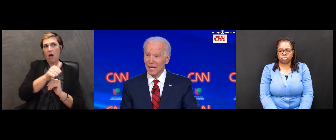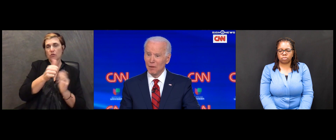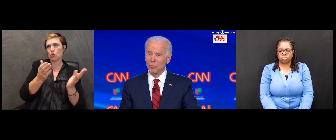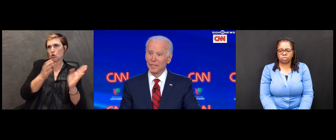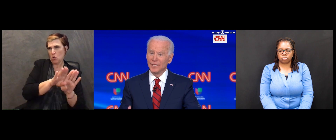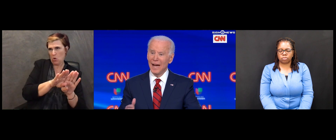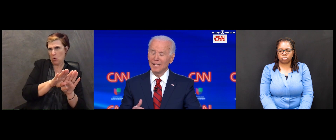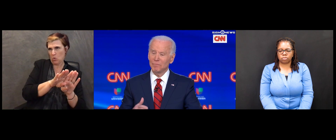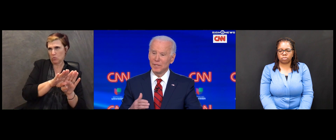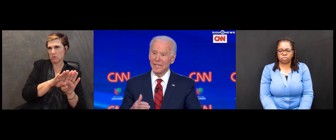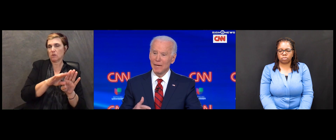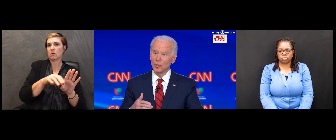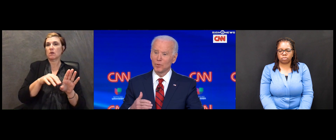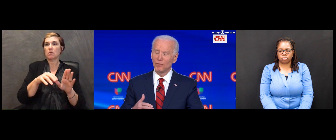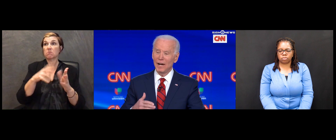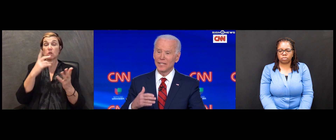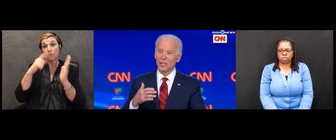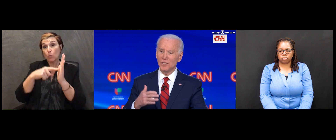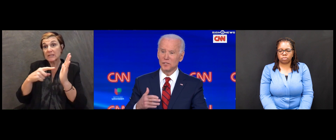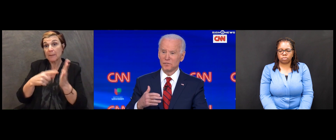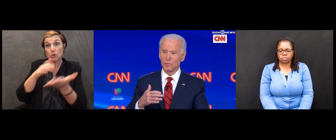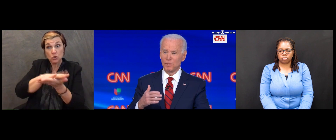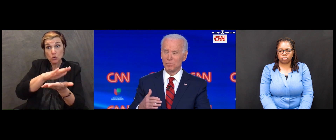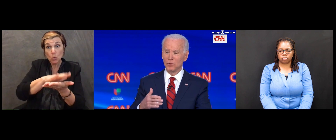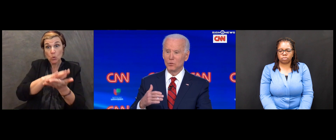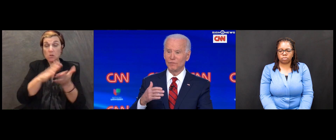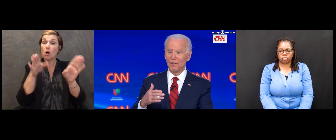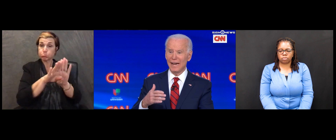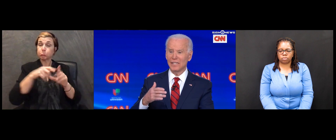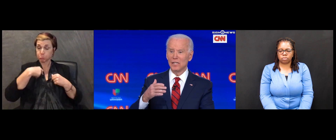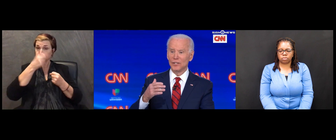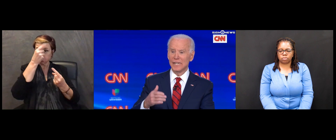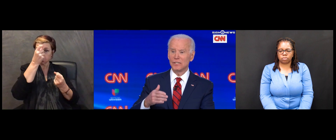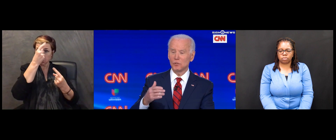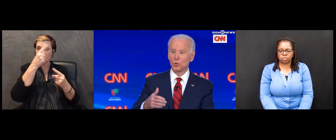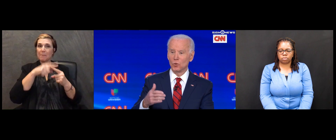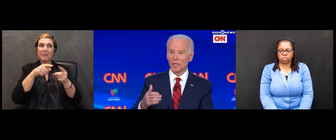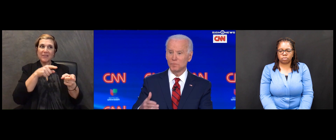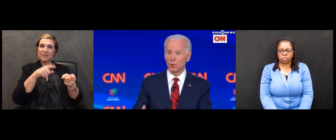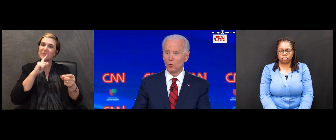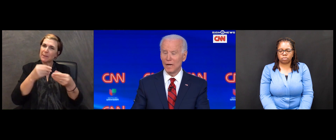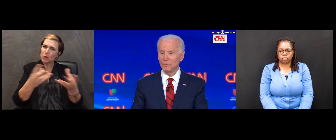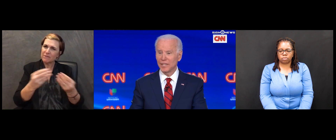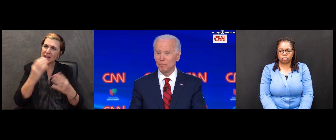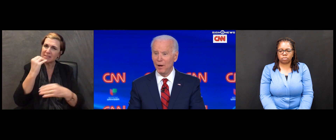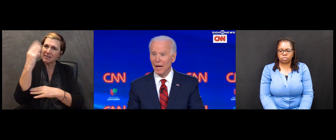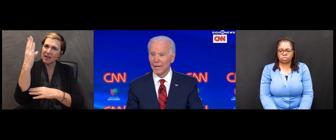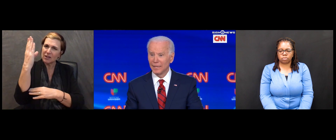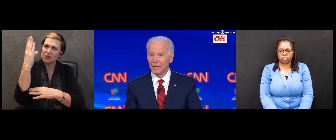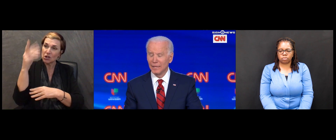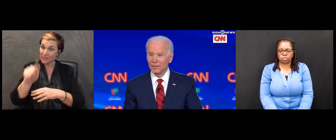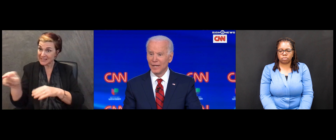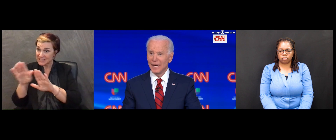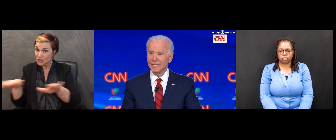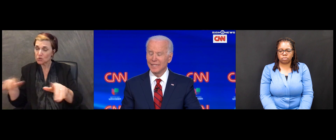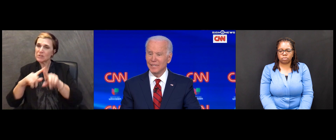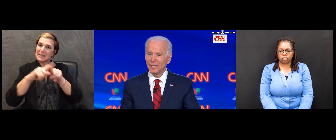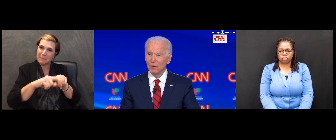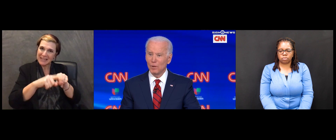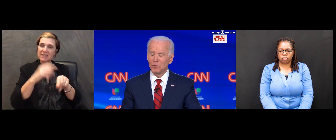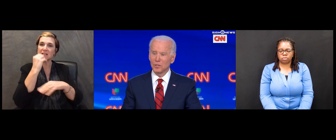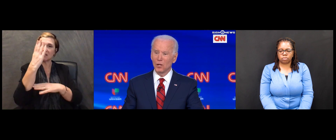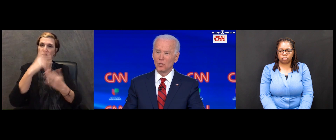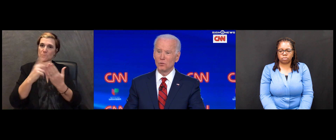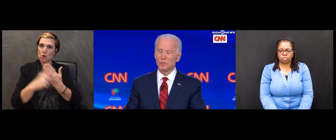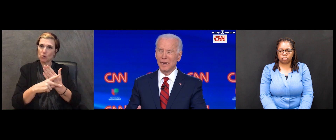understand, but not being able to provide lunches for people who, in fact, need the school lunch program to get by. The idea